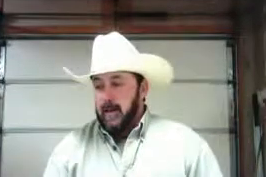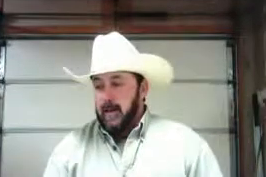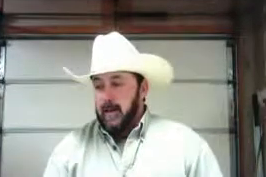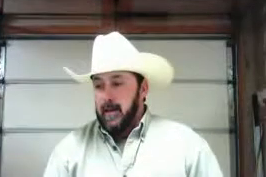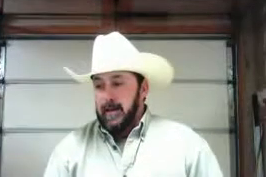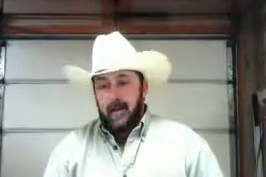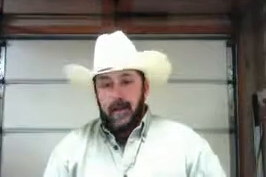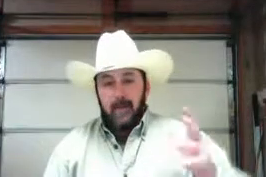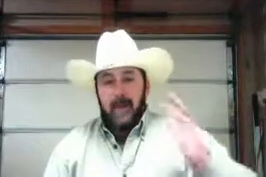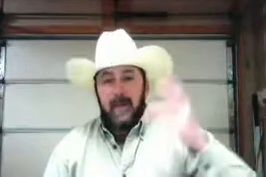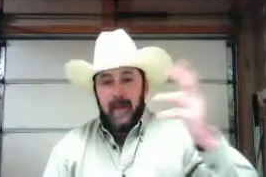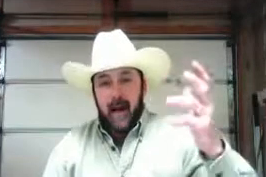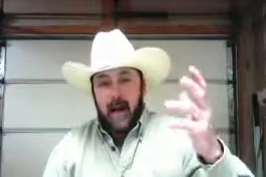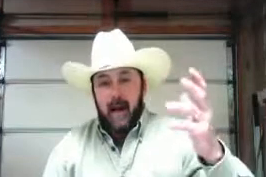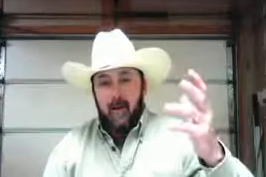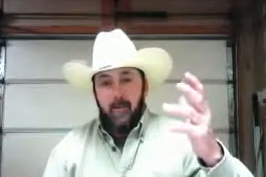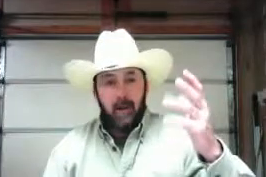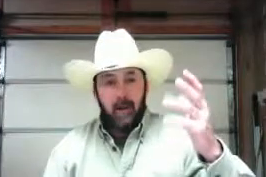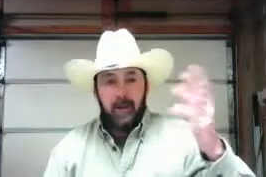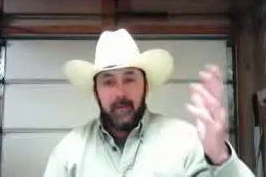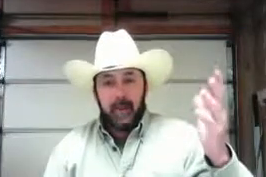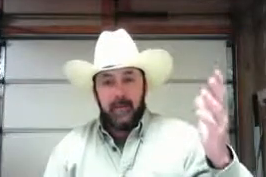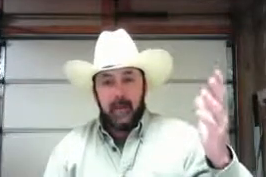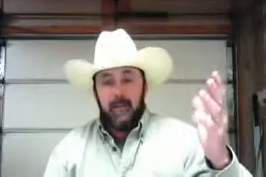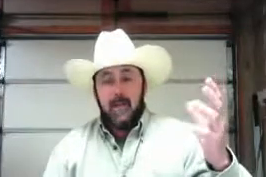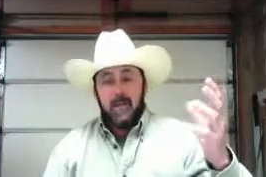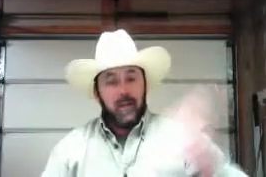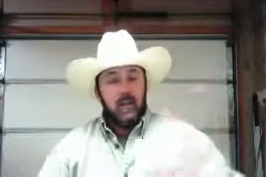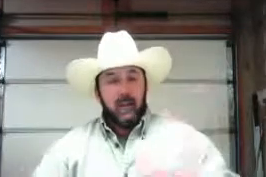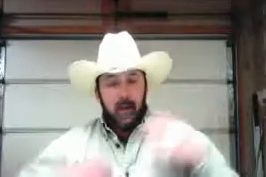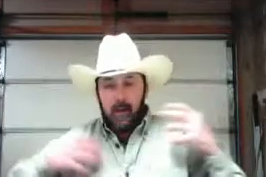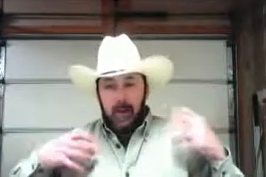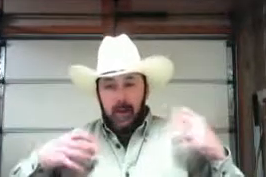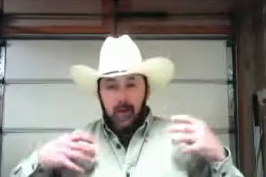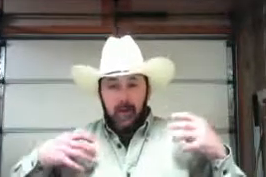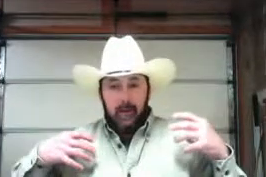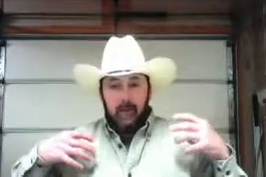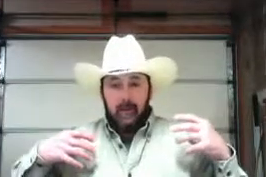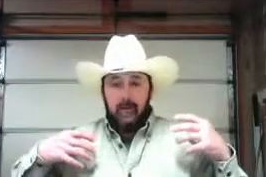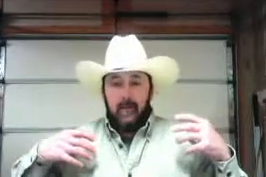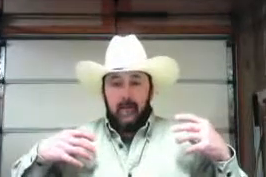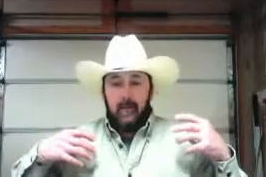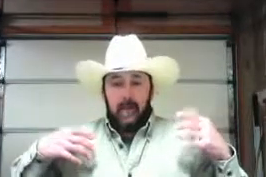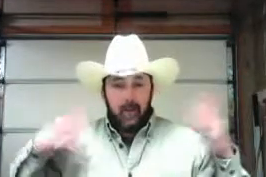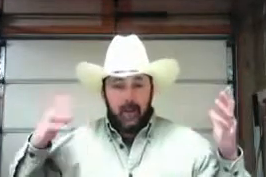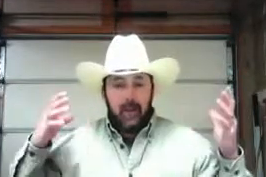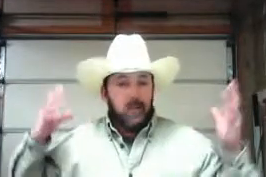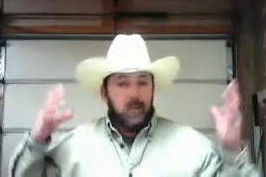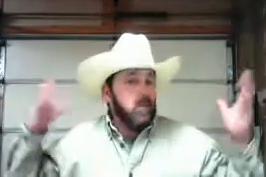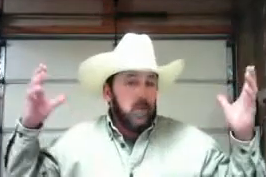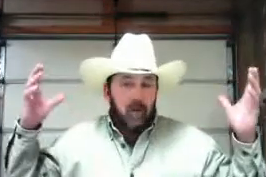and they believe if they die or blow themselves up to kill me or you, just a Christian or